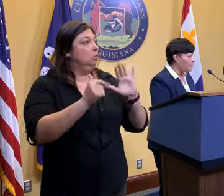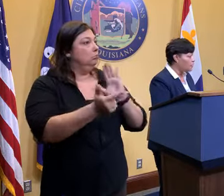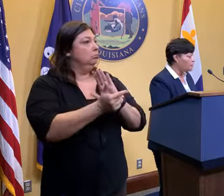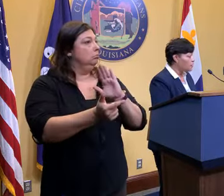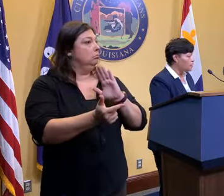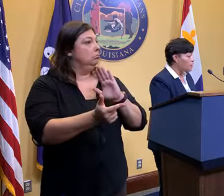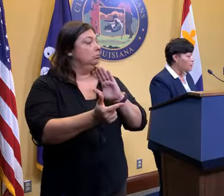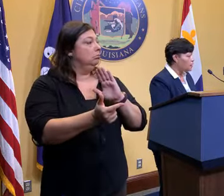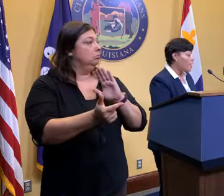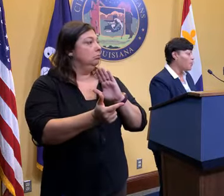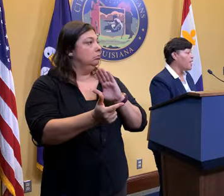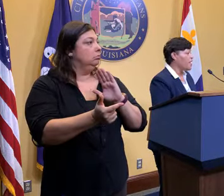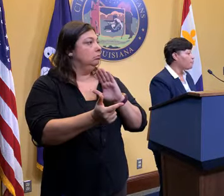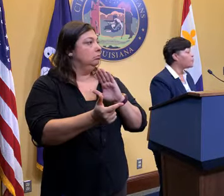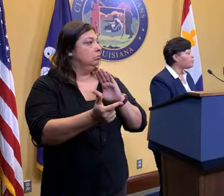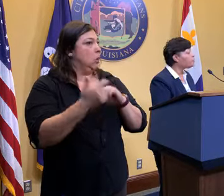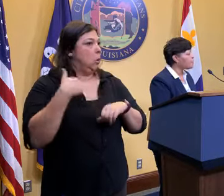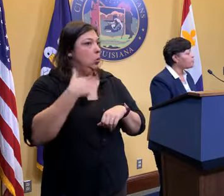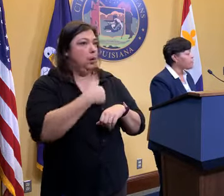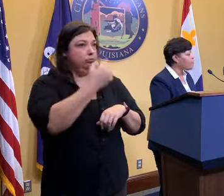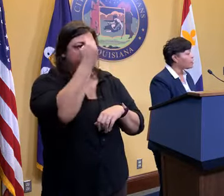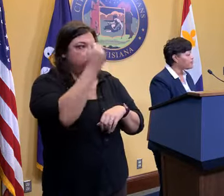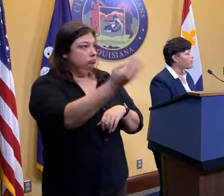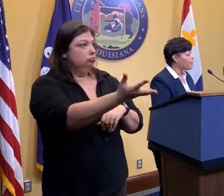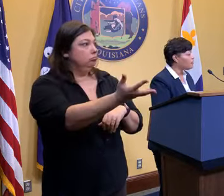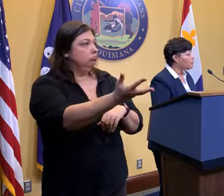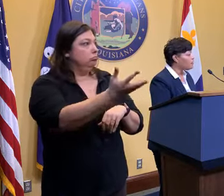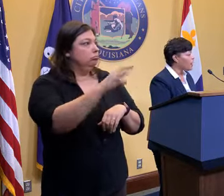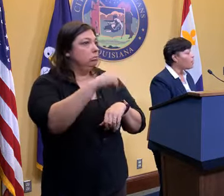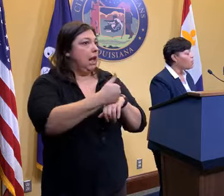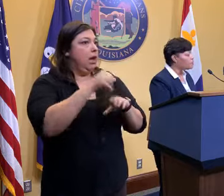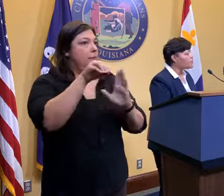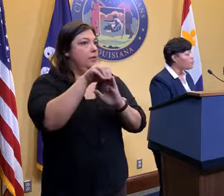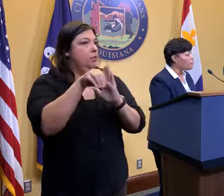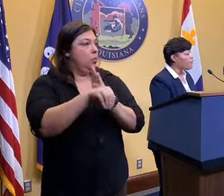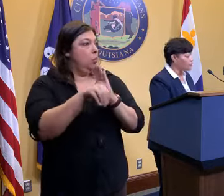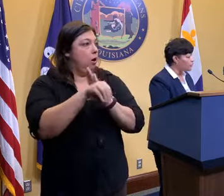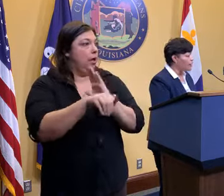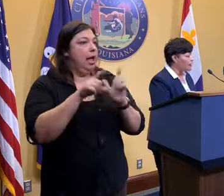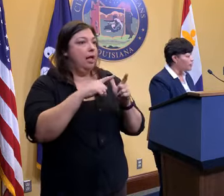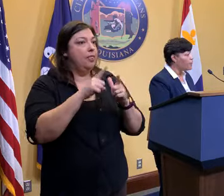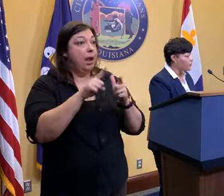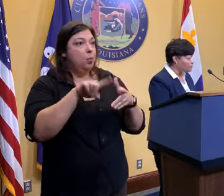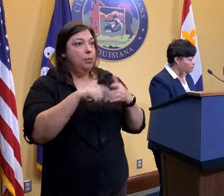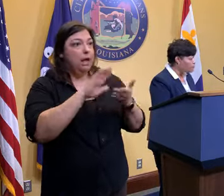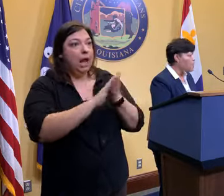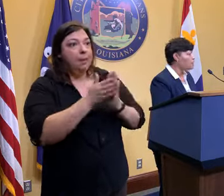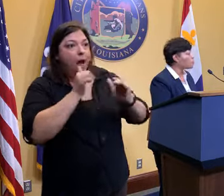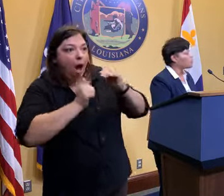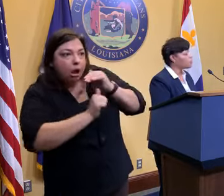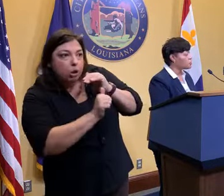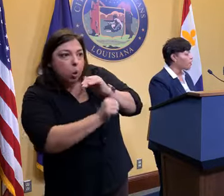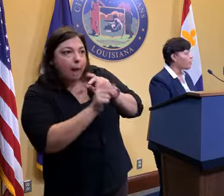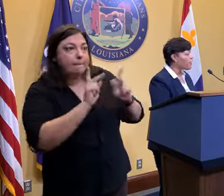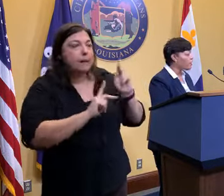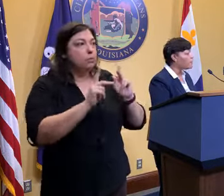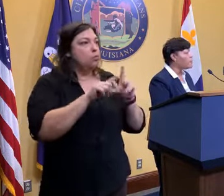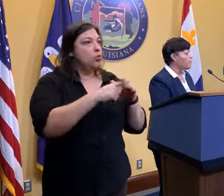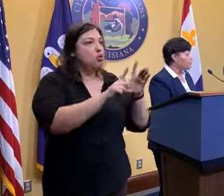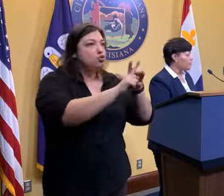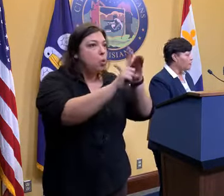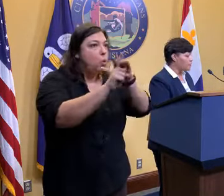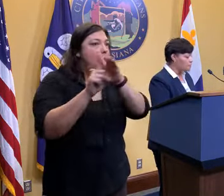guidelines that we have put in place in our city. And once it went underground and people started showing